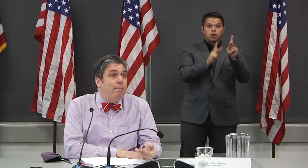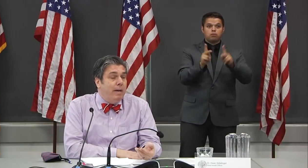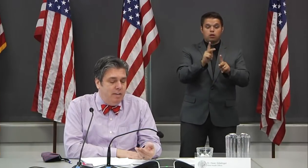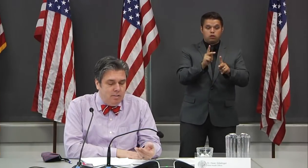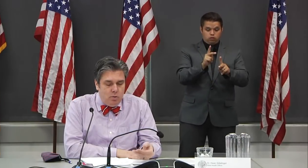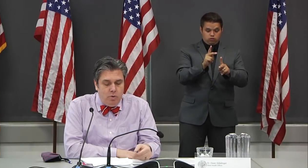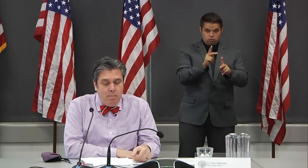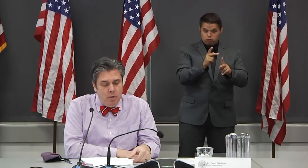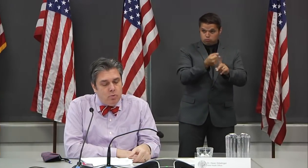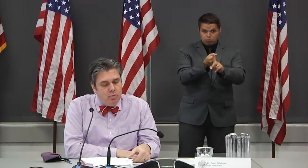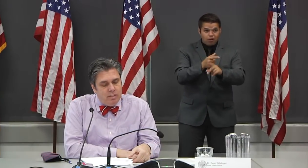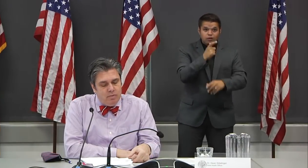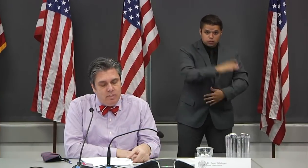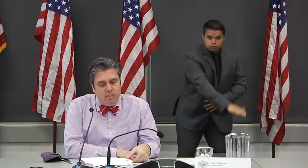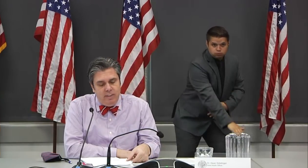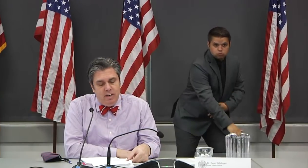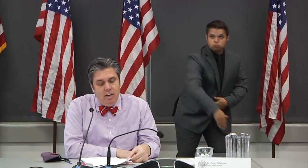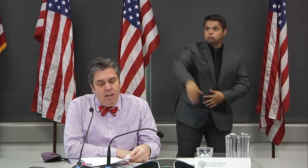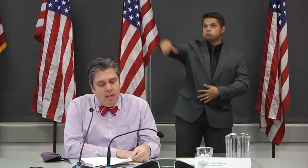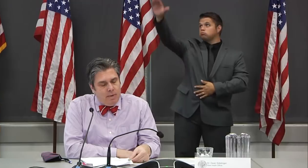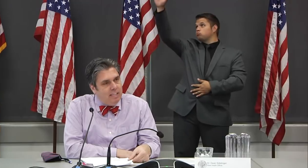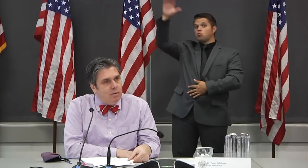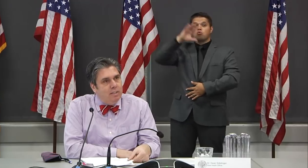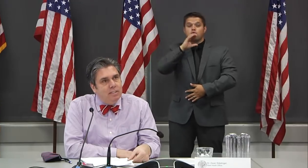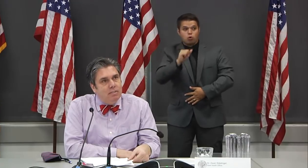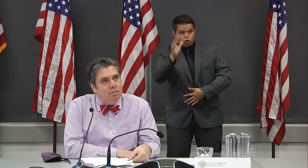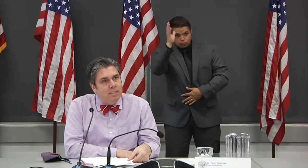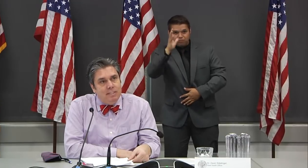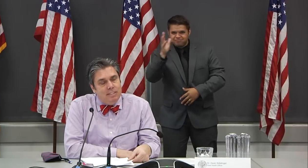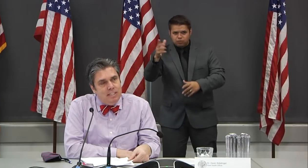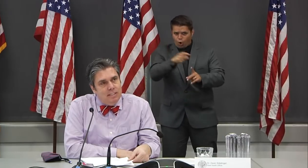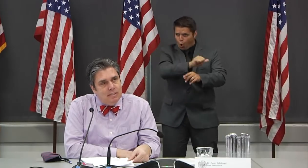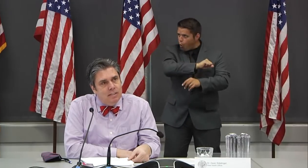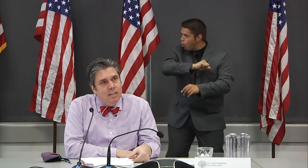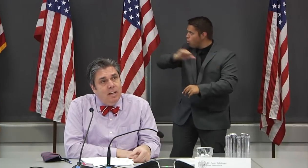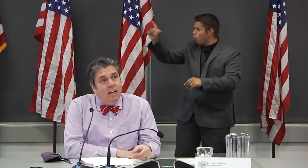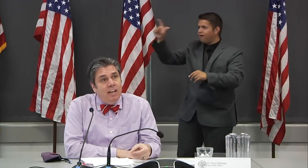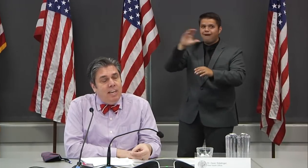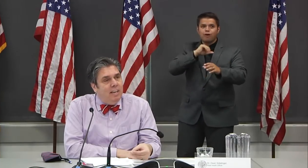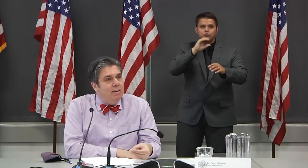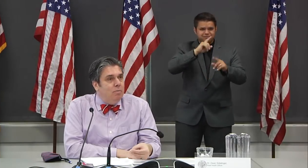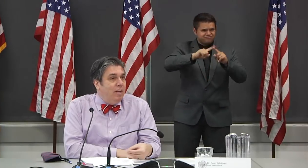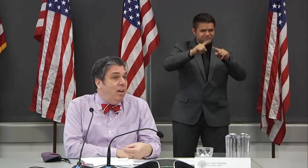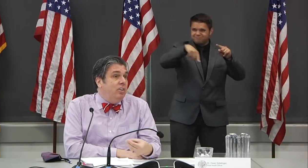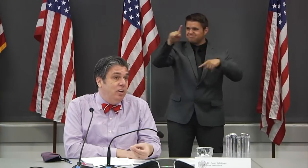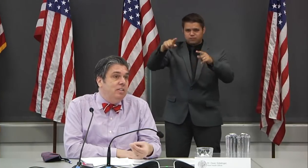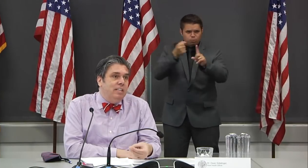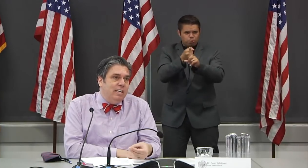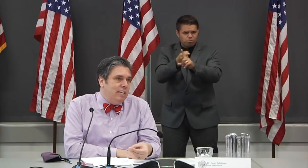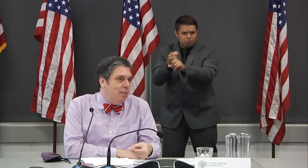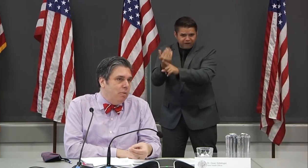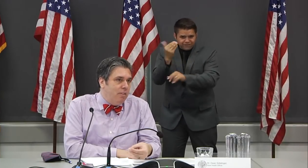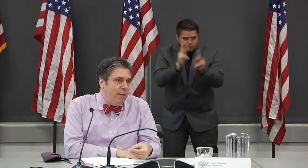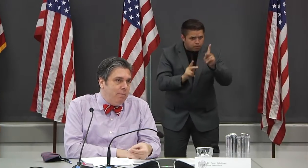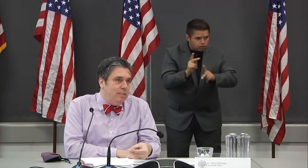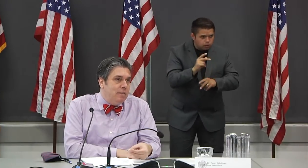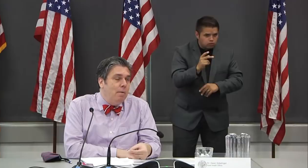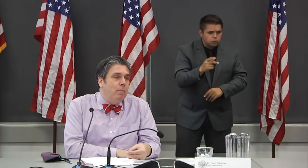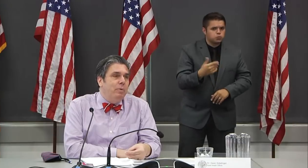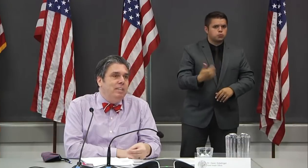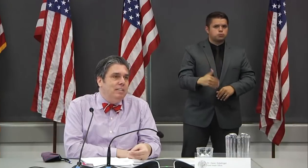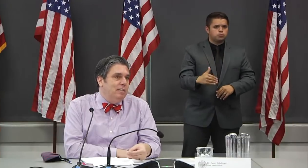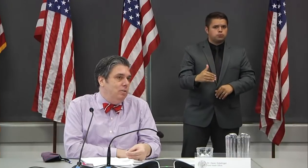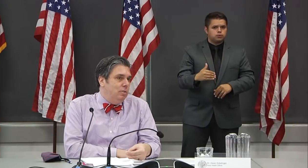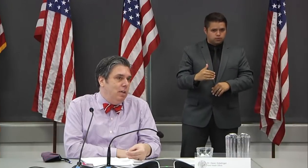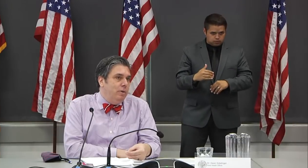to grandparents who are at most risk for severe consequences from this disease. Again, we all yearn to get together with our families,